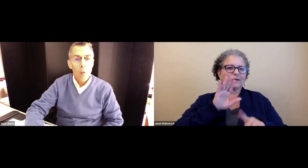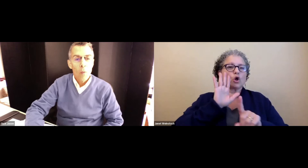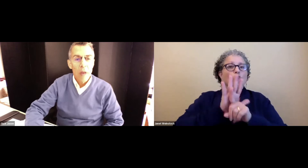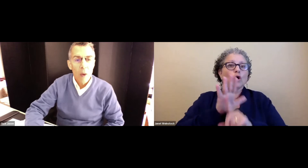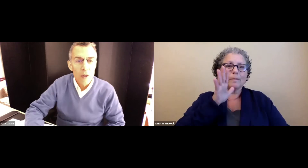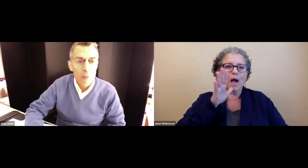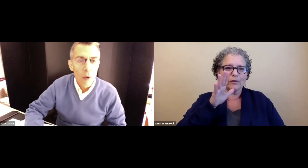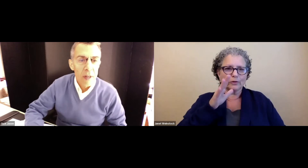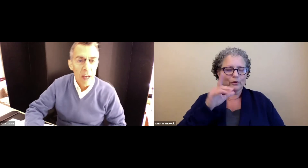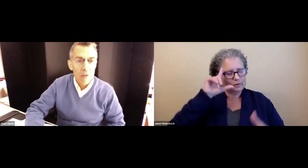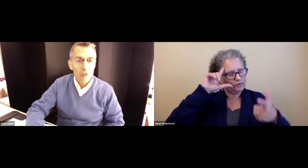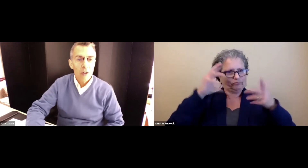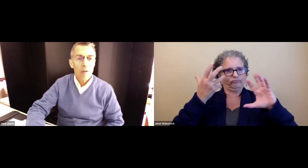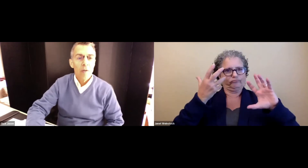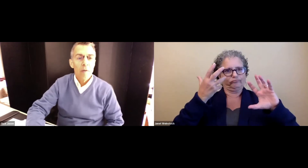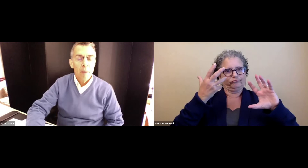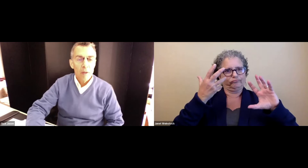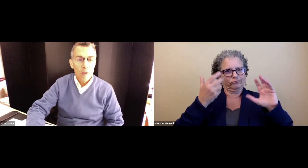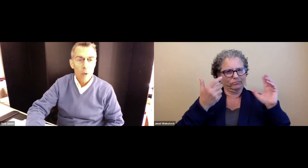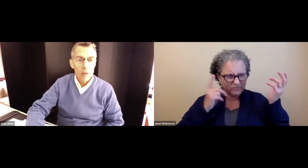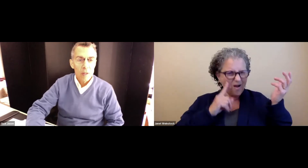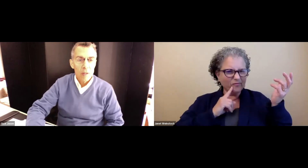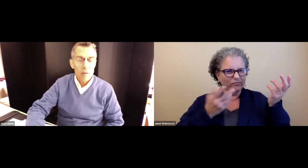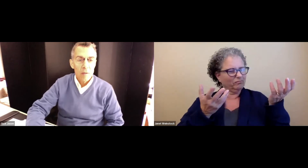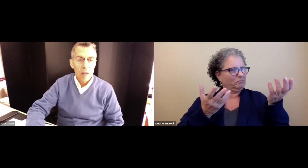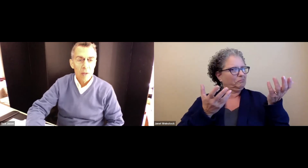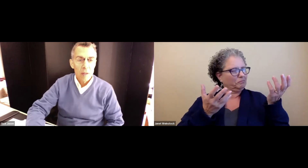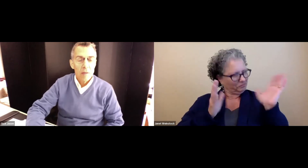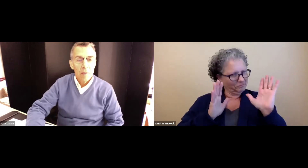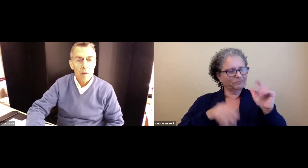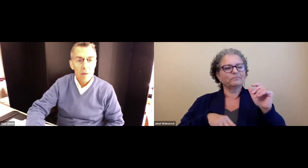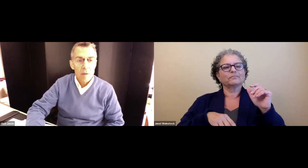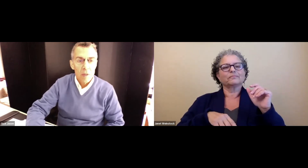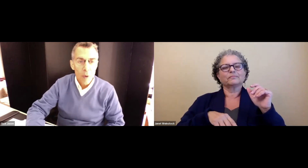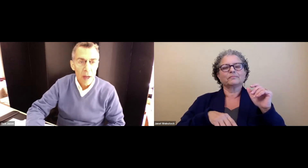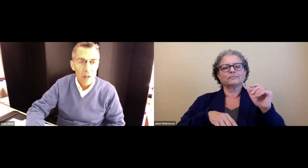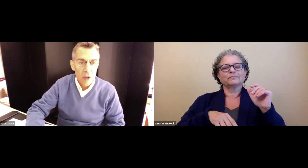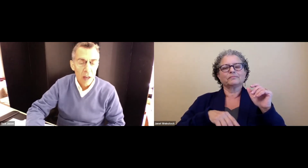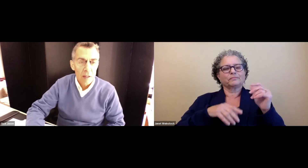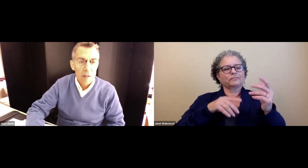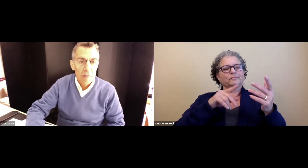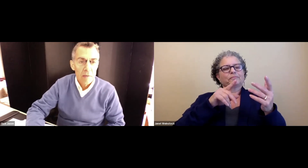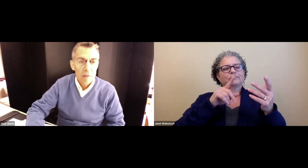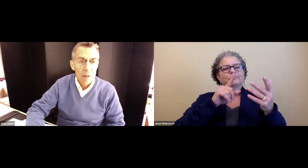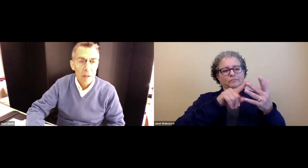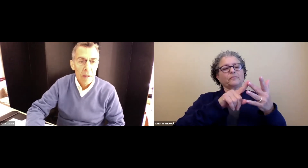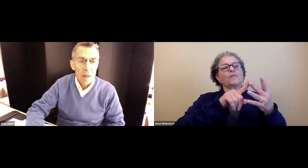Now, when you're born deaf, your mother, of course, is naturally surprised, shocked.